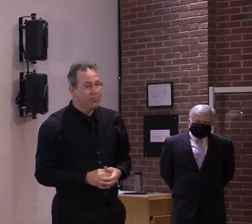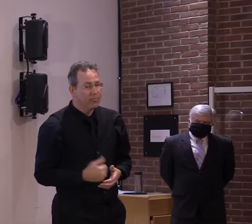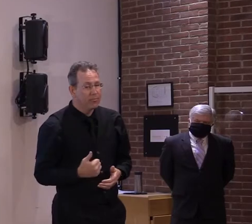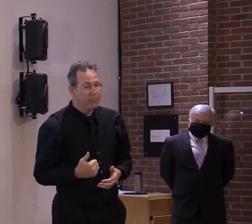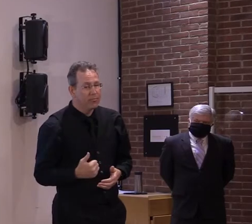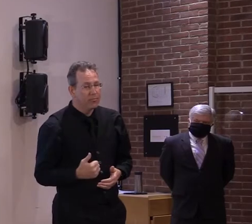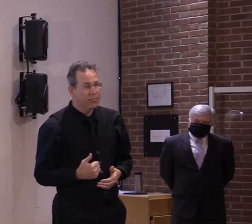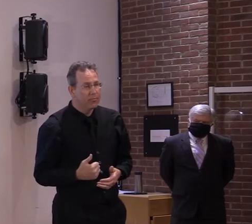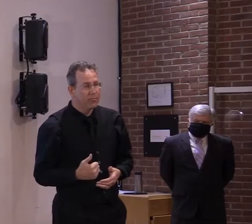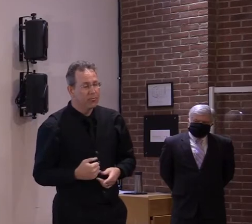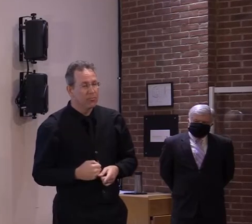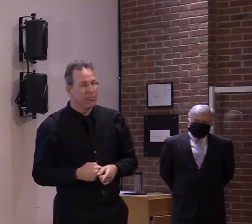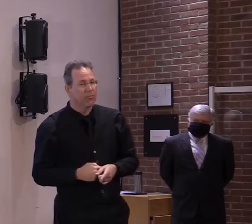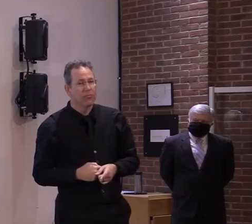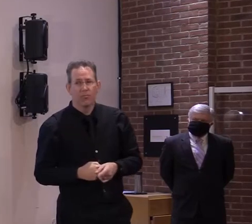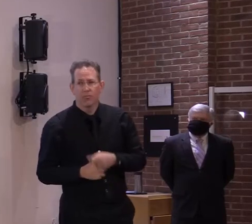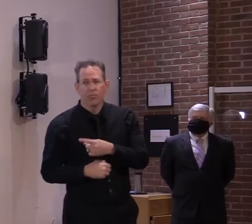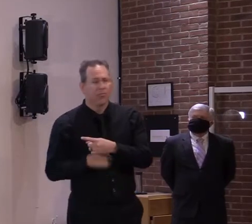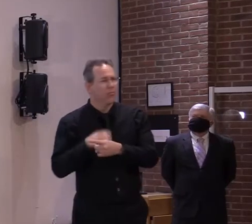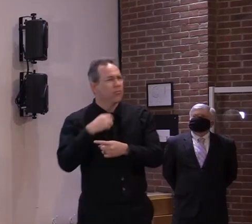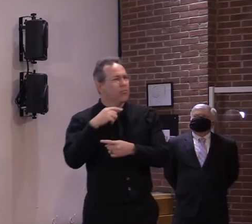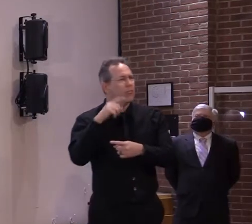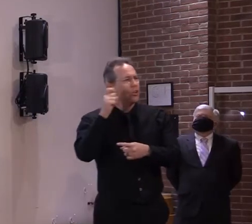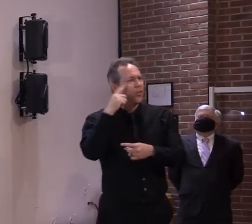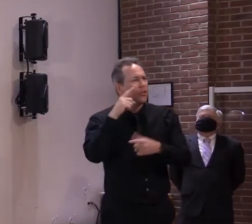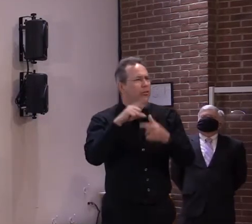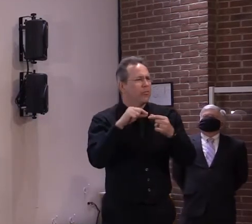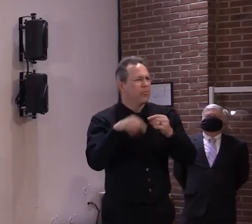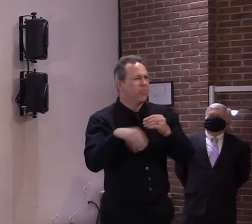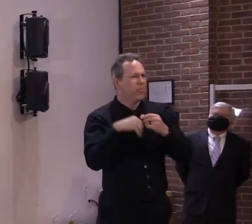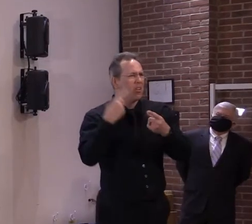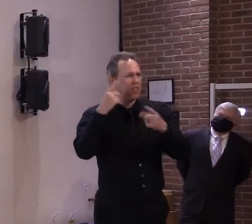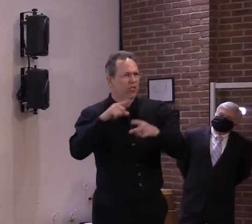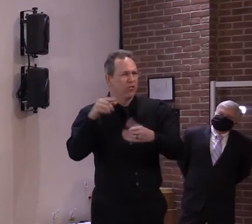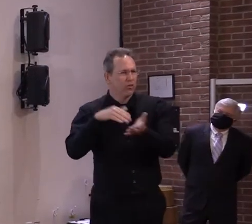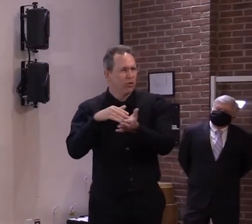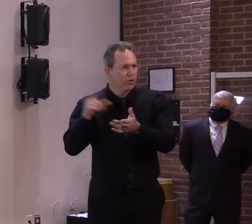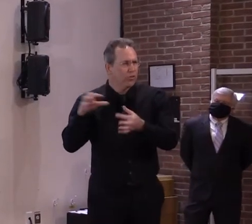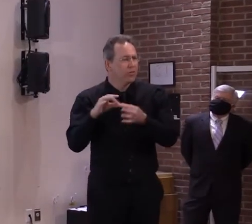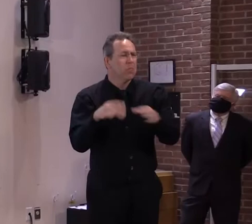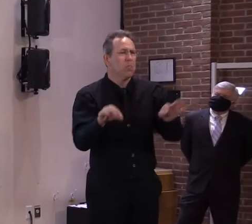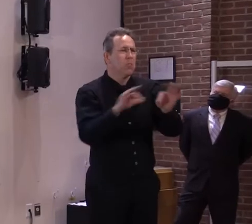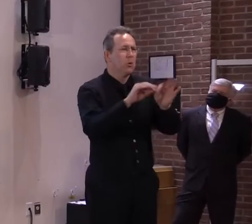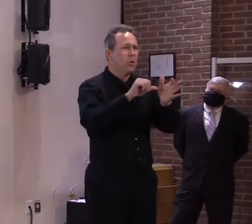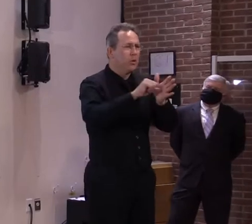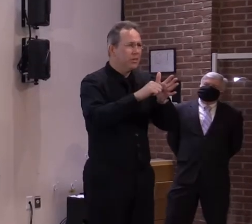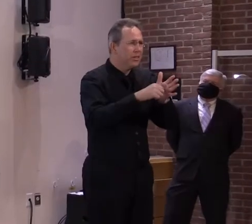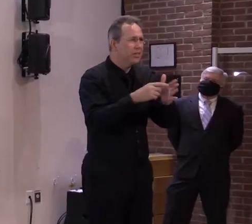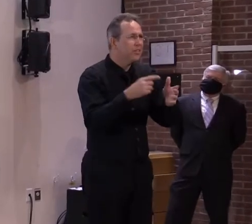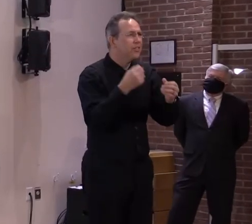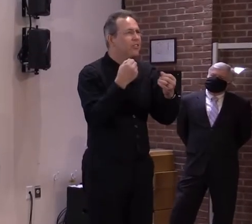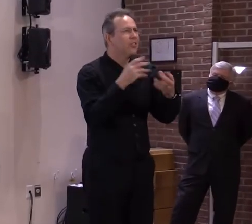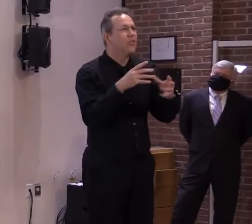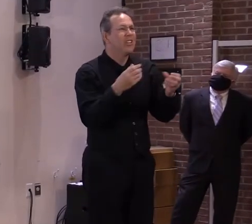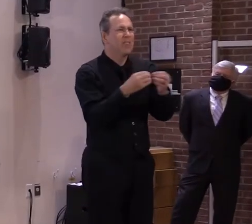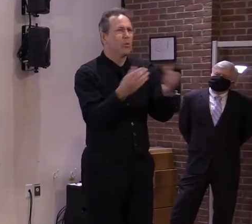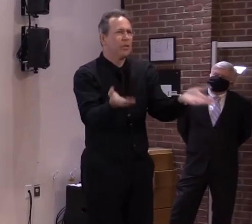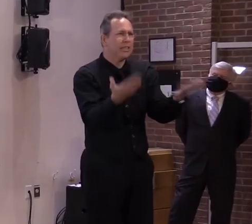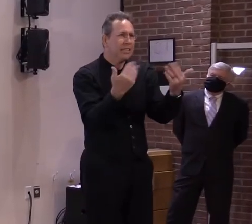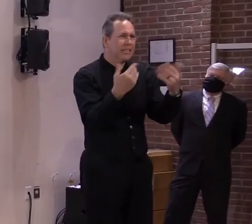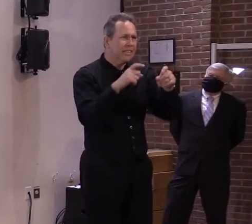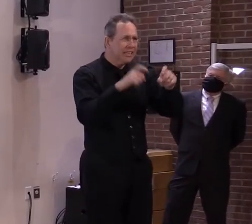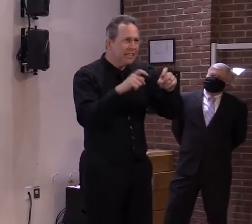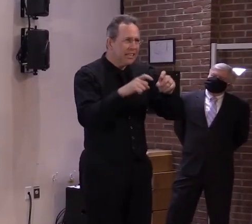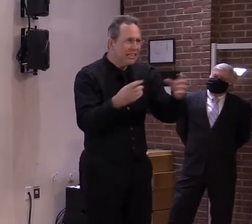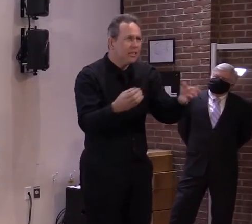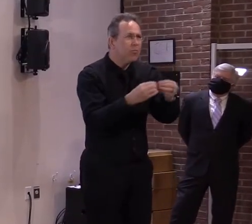I think it's also important to note that we're doing more testing, more contact tracing than ever before. So when